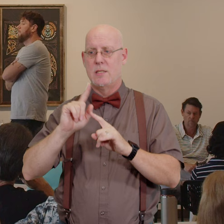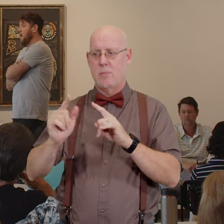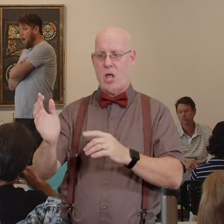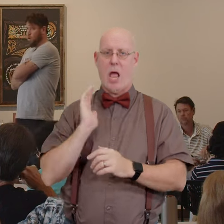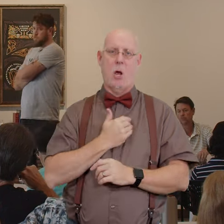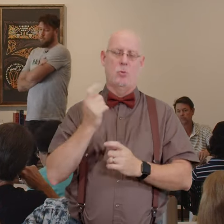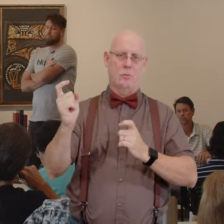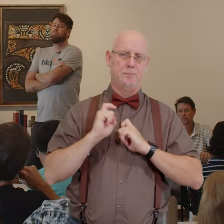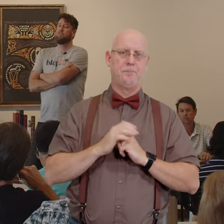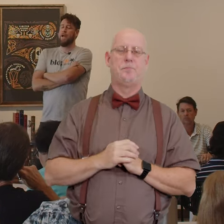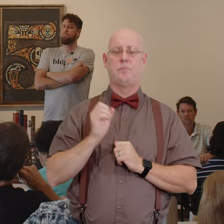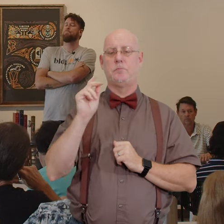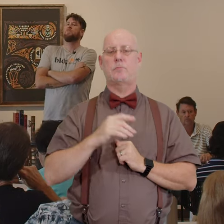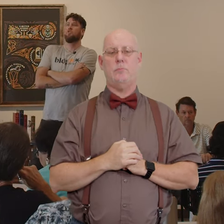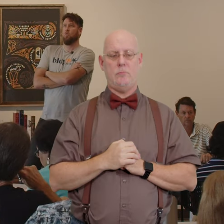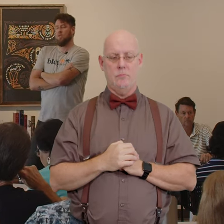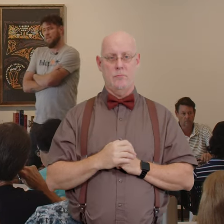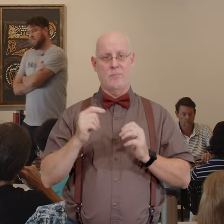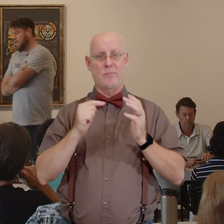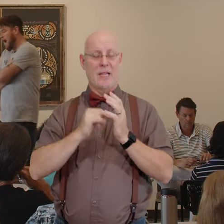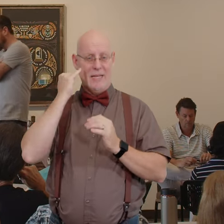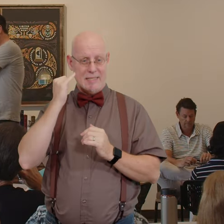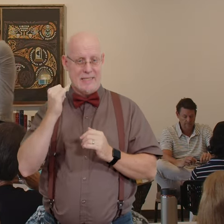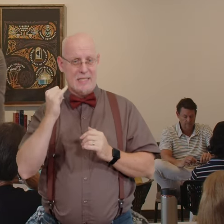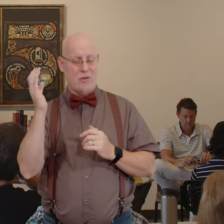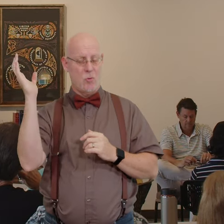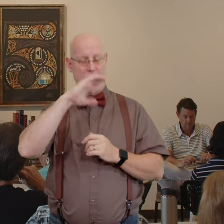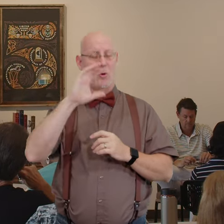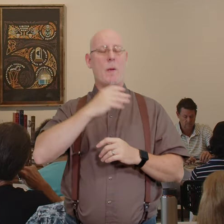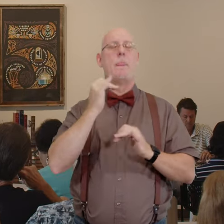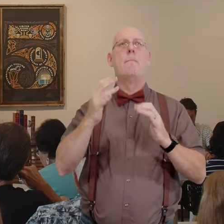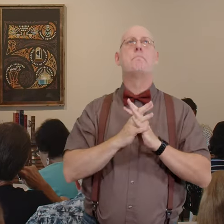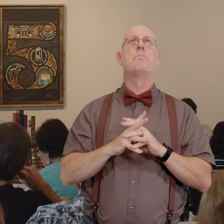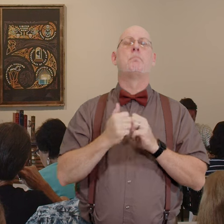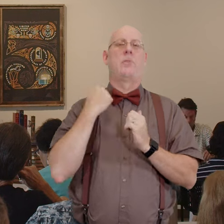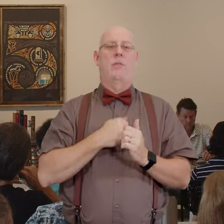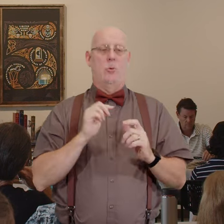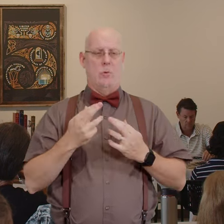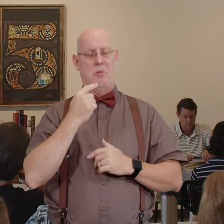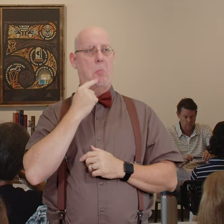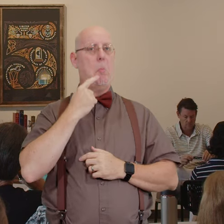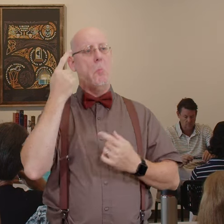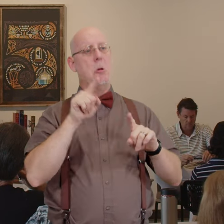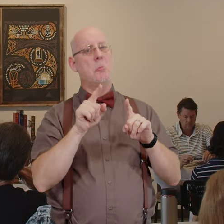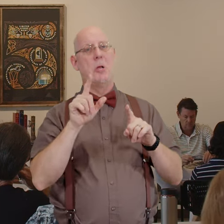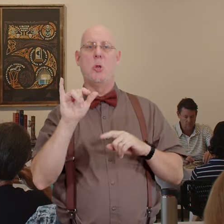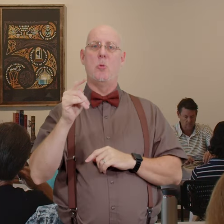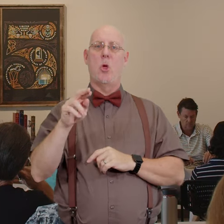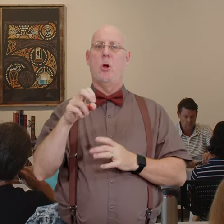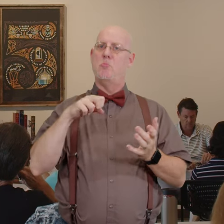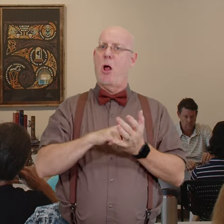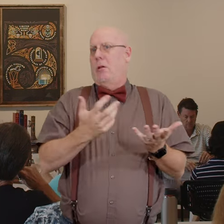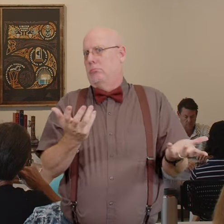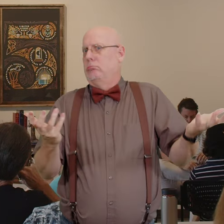Christ, but ours. Okay? So this is the idea of radical grace. Now, most of us in this room tonight would say we agree with